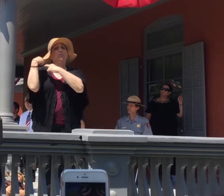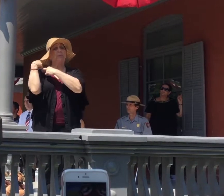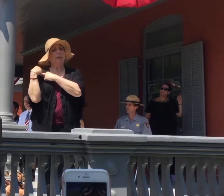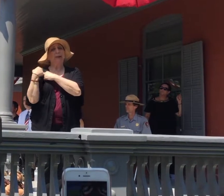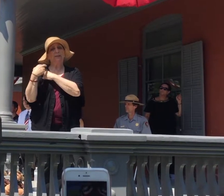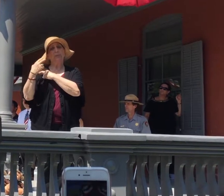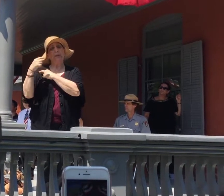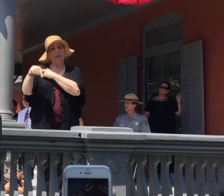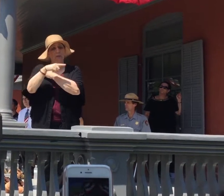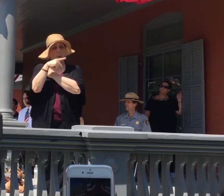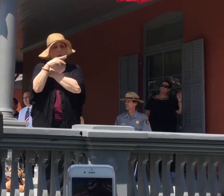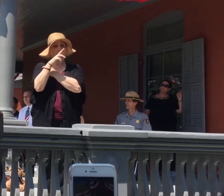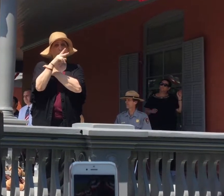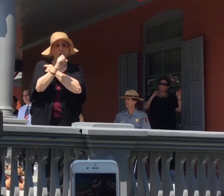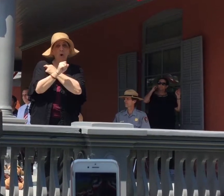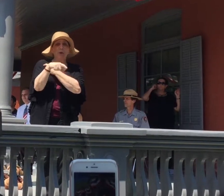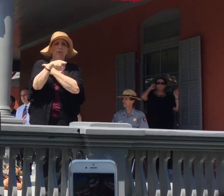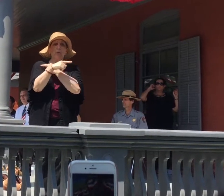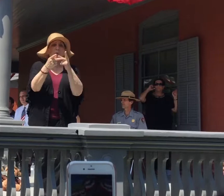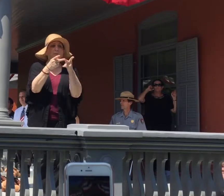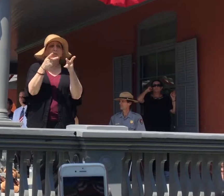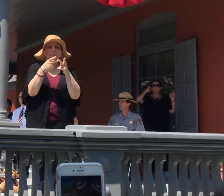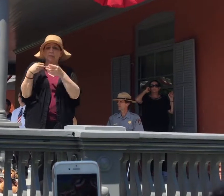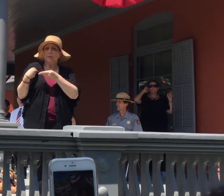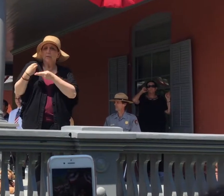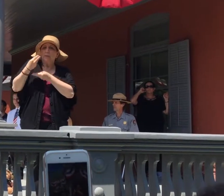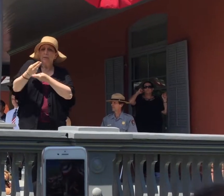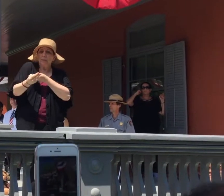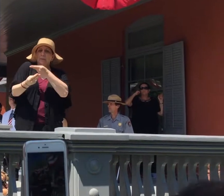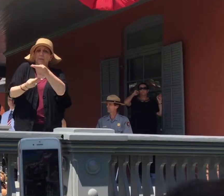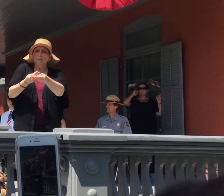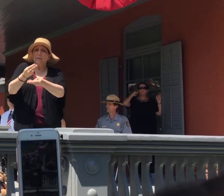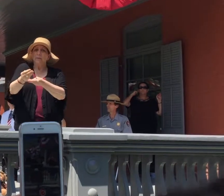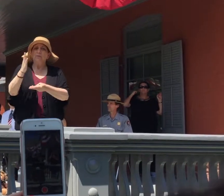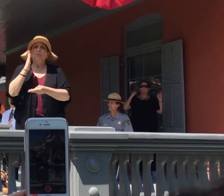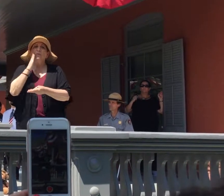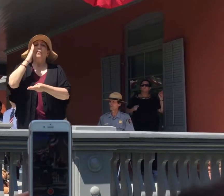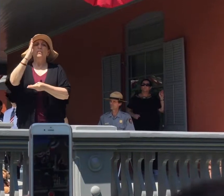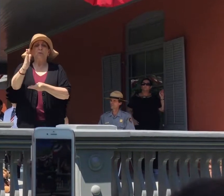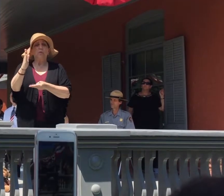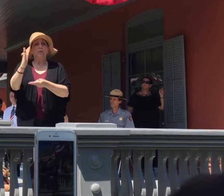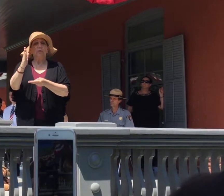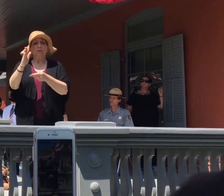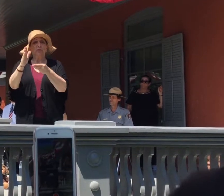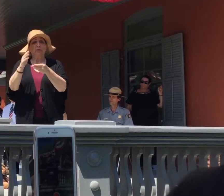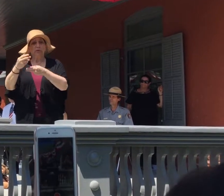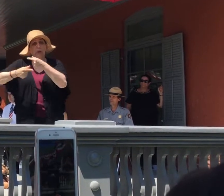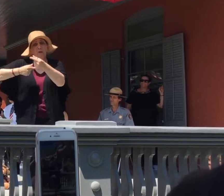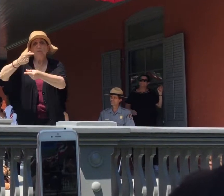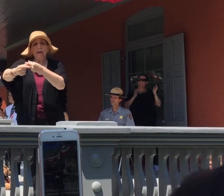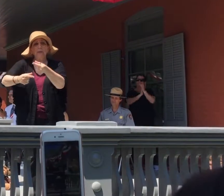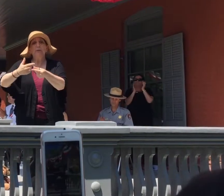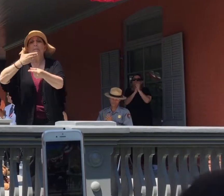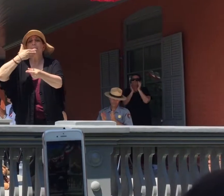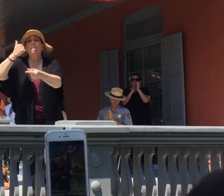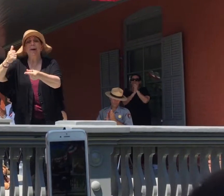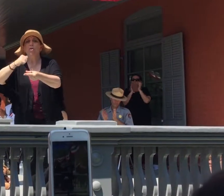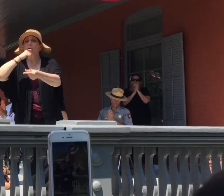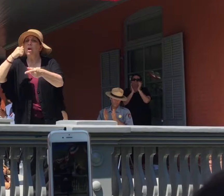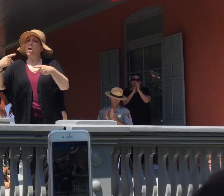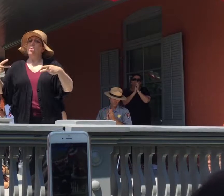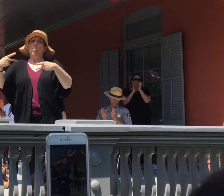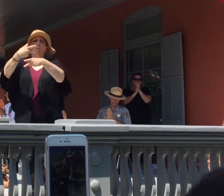responsibility to pass these parks and historic sites on to future generations in better condition than we found them, and not in